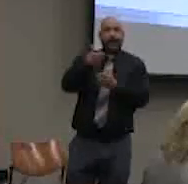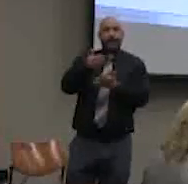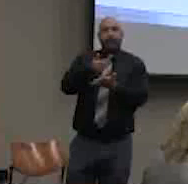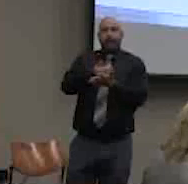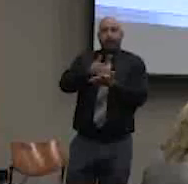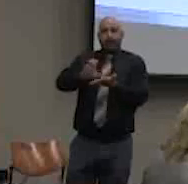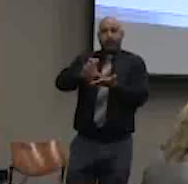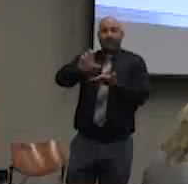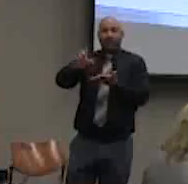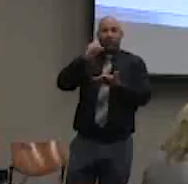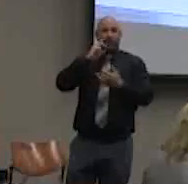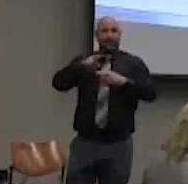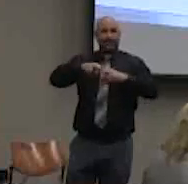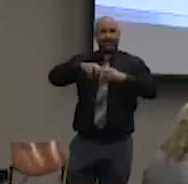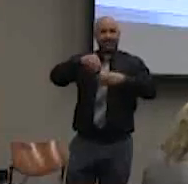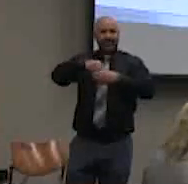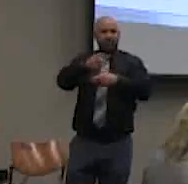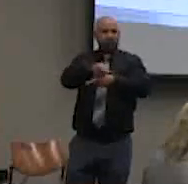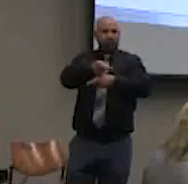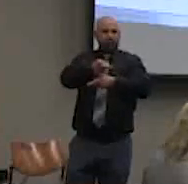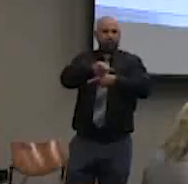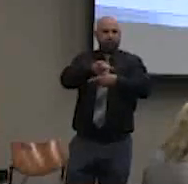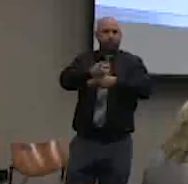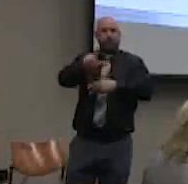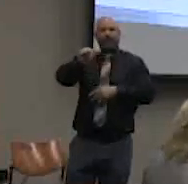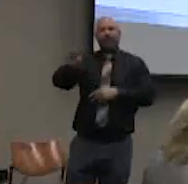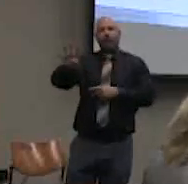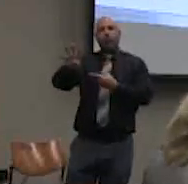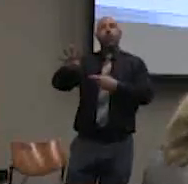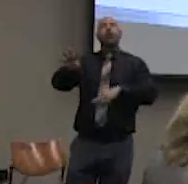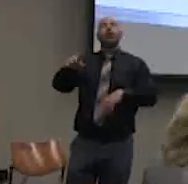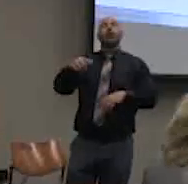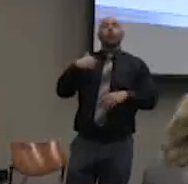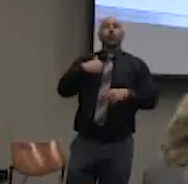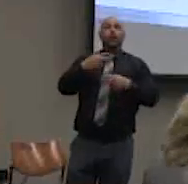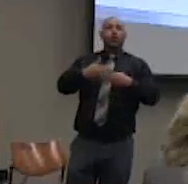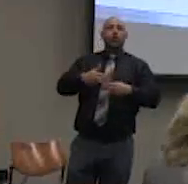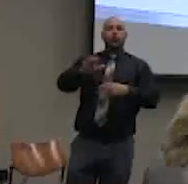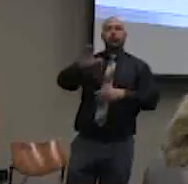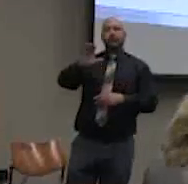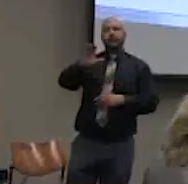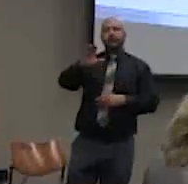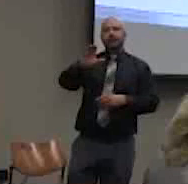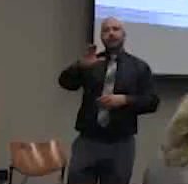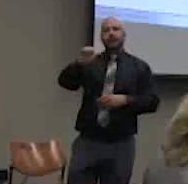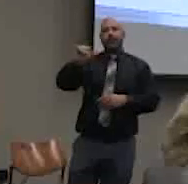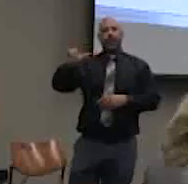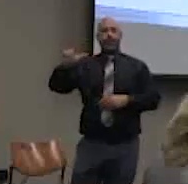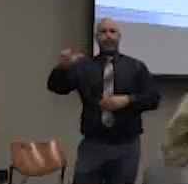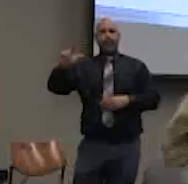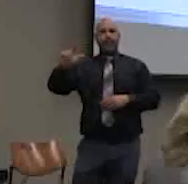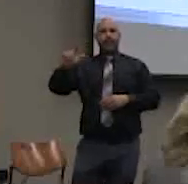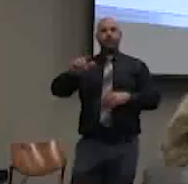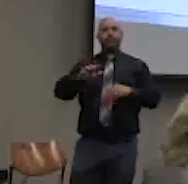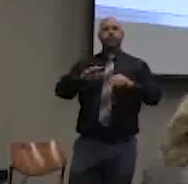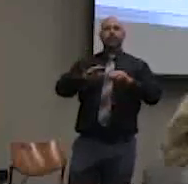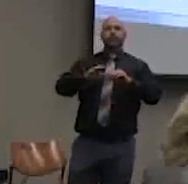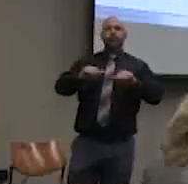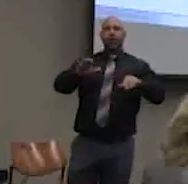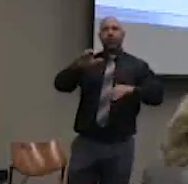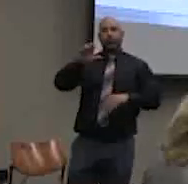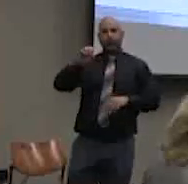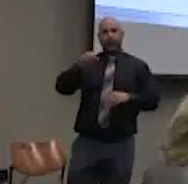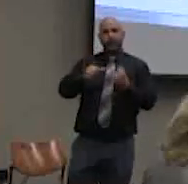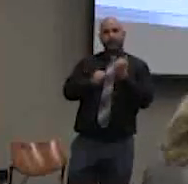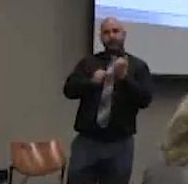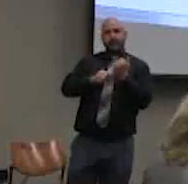LA4 and the four-year-old program is what we call at the department CCAP, or the Child Care Assistance Program, which funds childcare